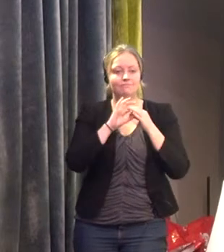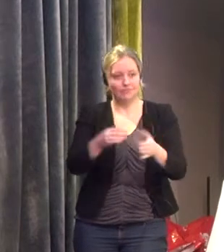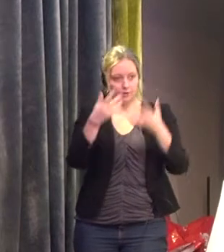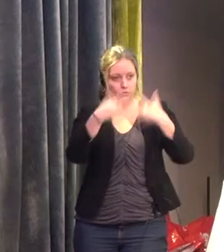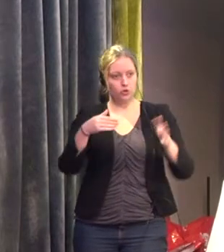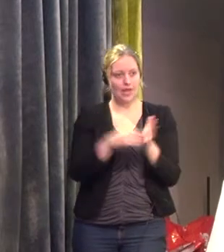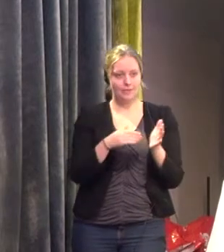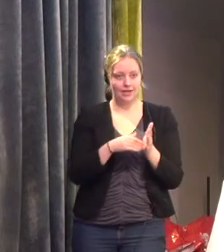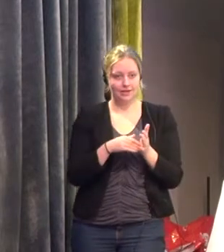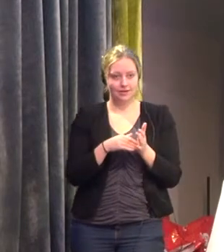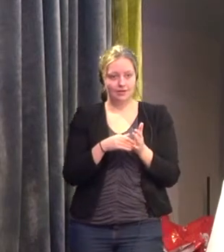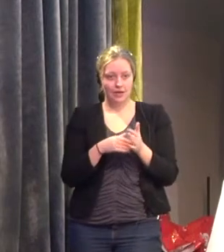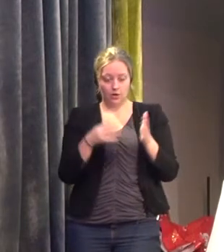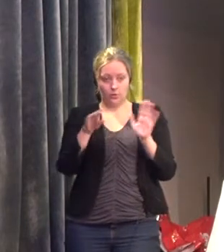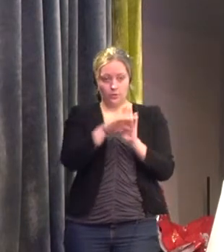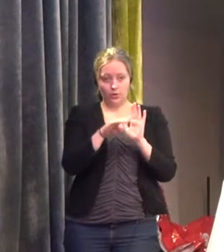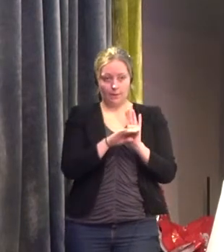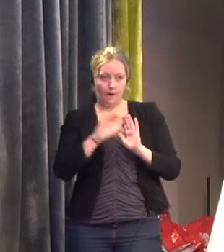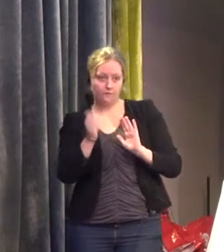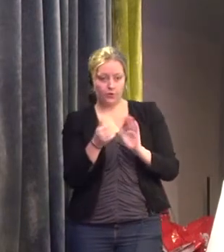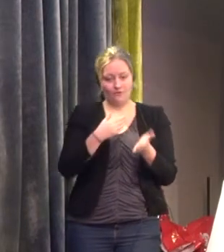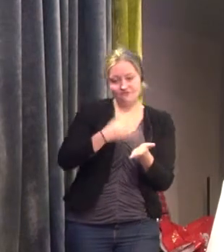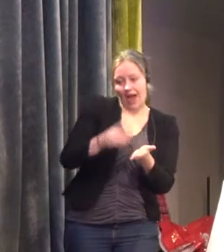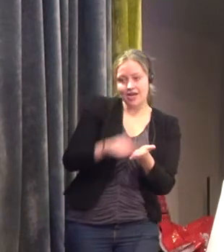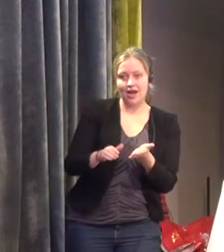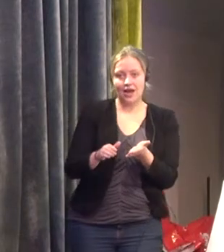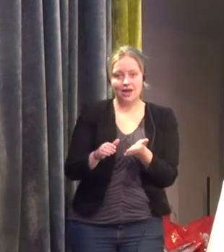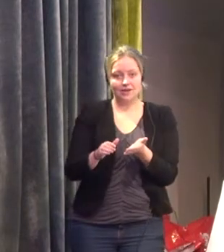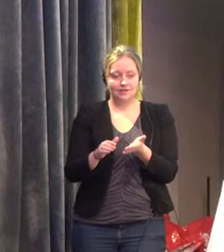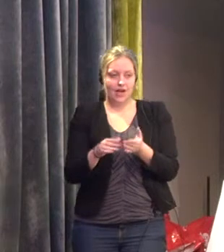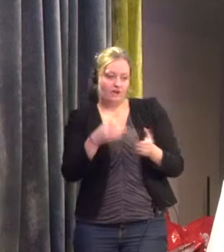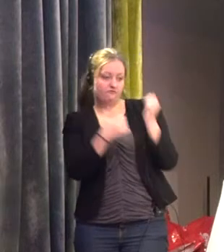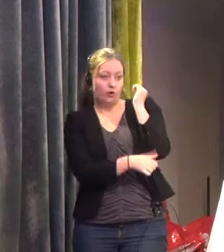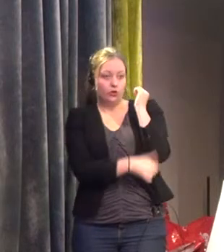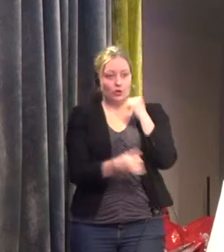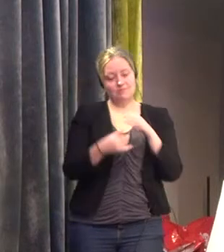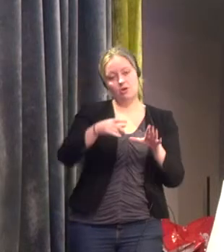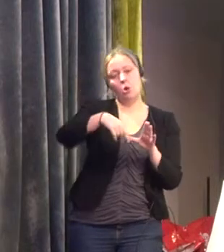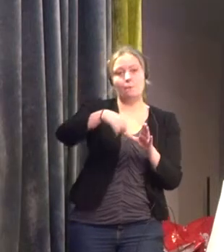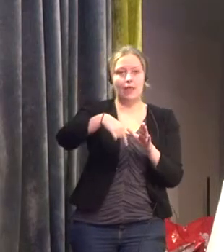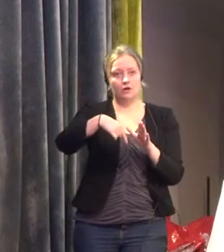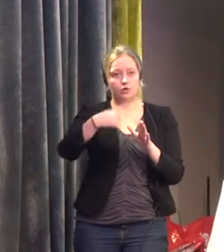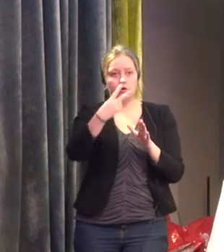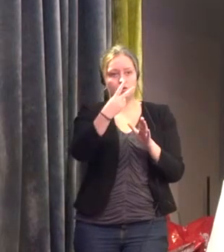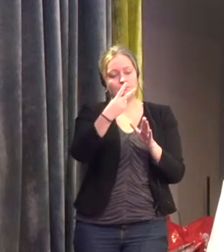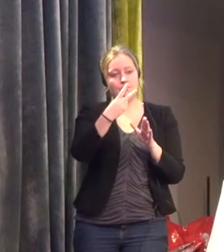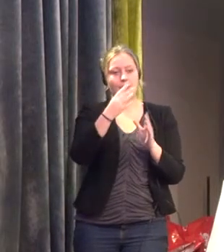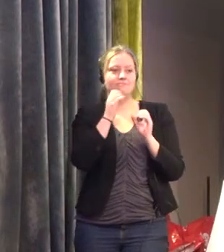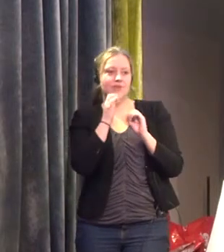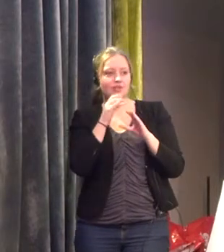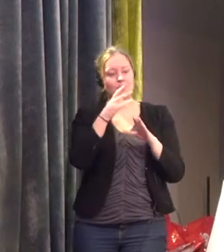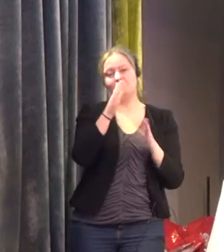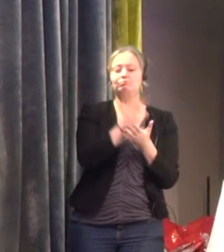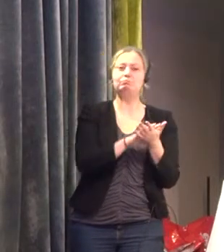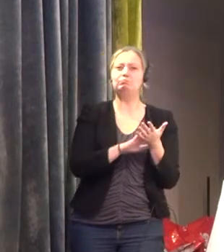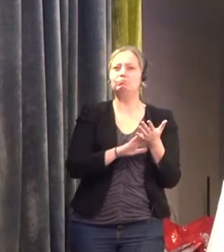They're programmed to eradicate poverty by the year 2015, and yet we knew that at the time we said 10% of the world were people